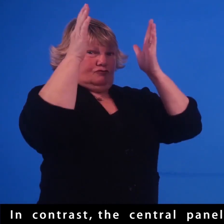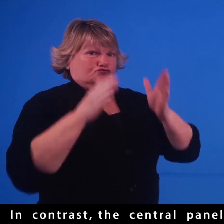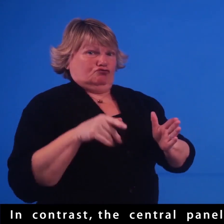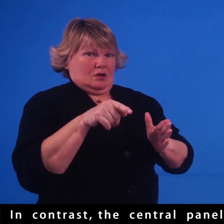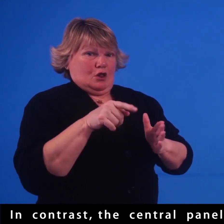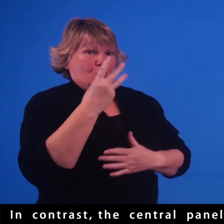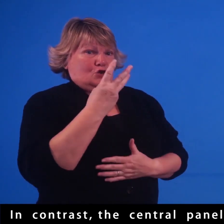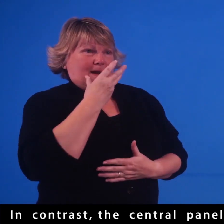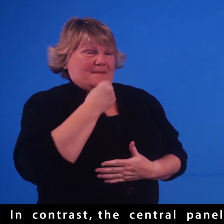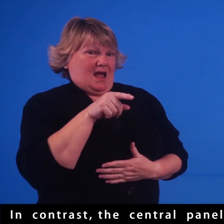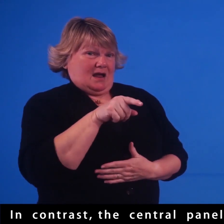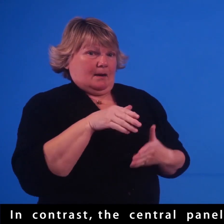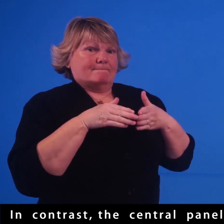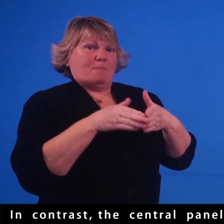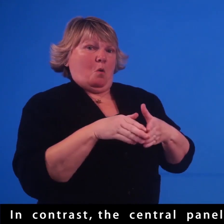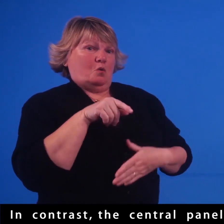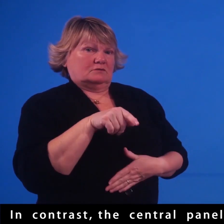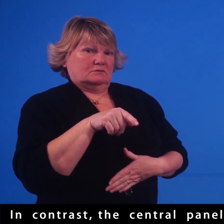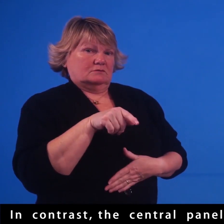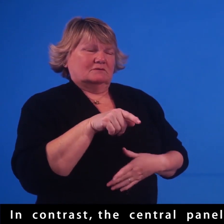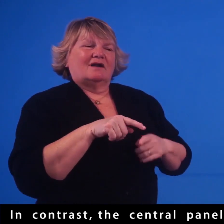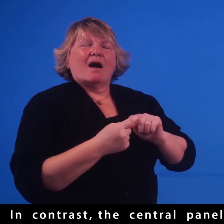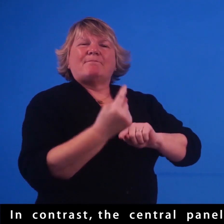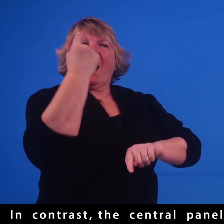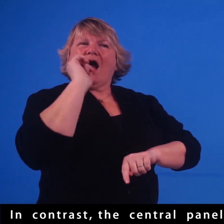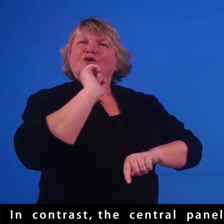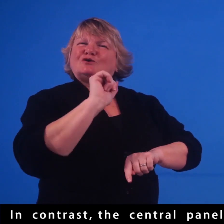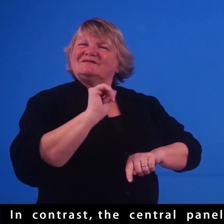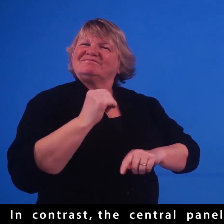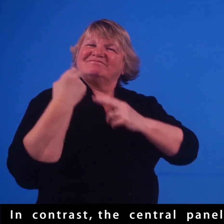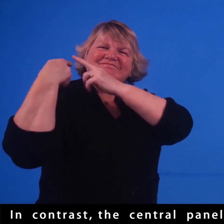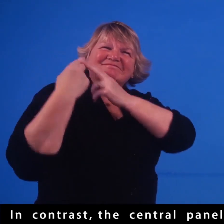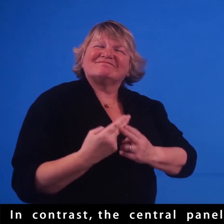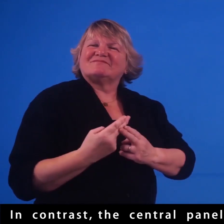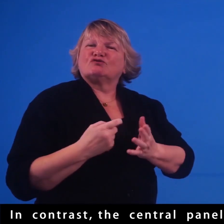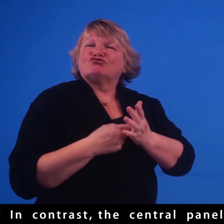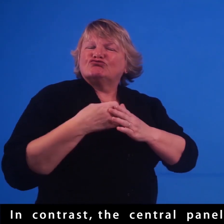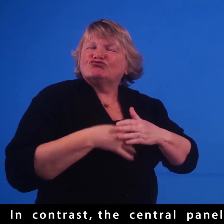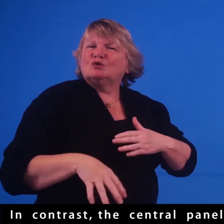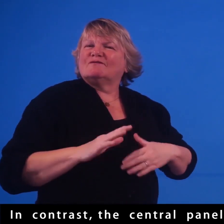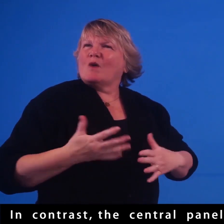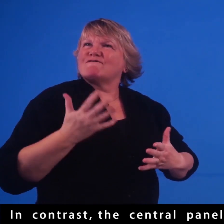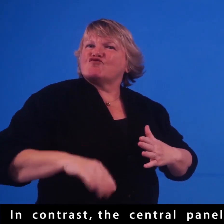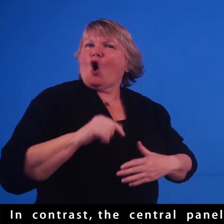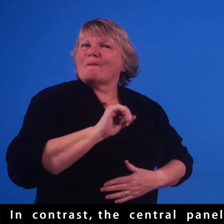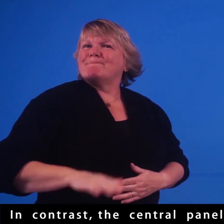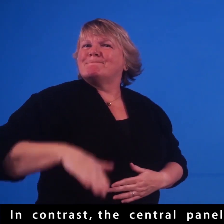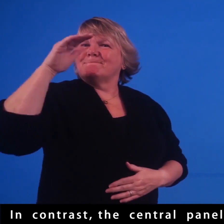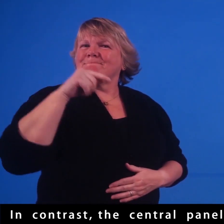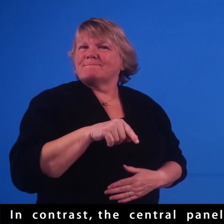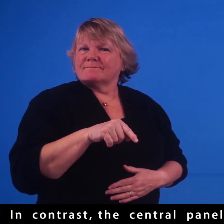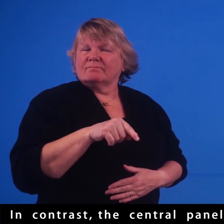In contrast, the central panel depicts 3 men in a boat, a nod back to